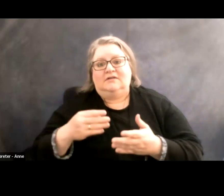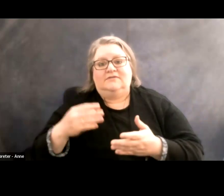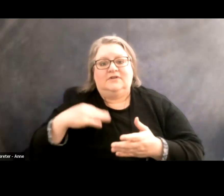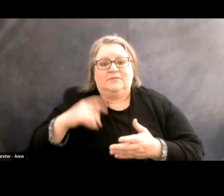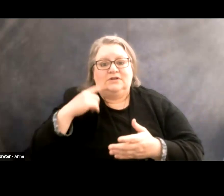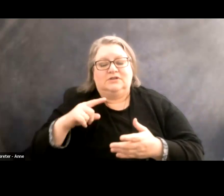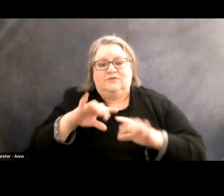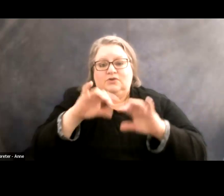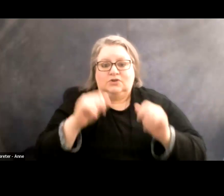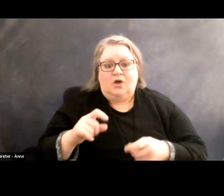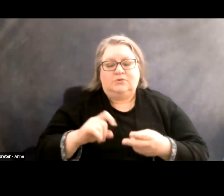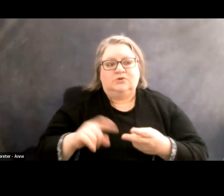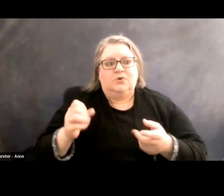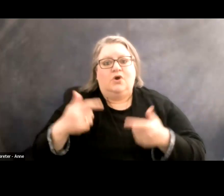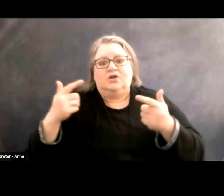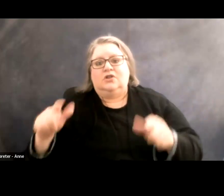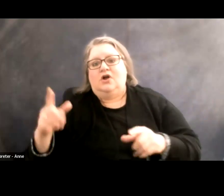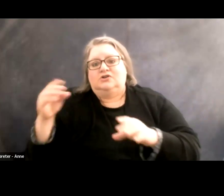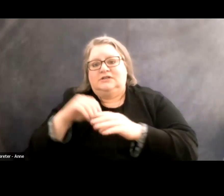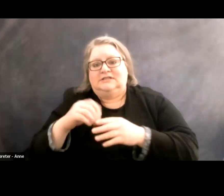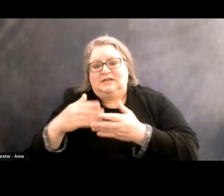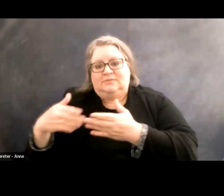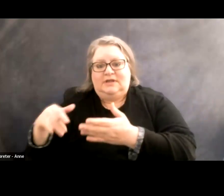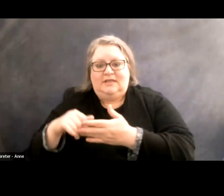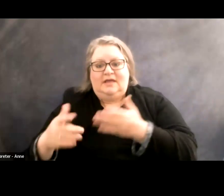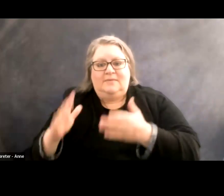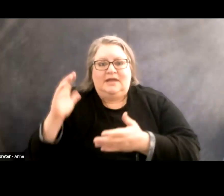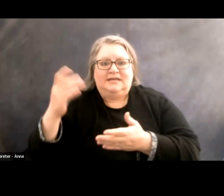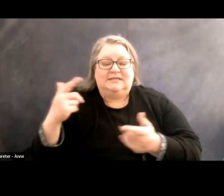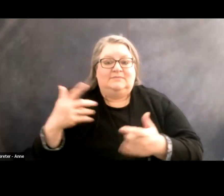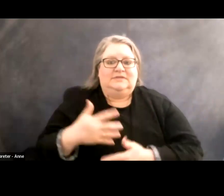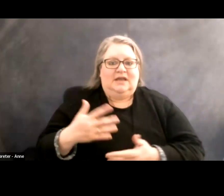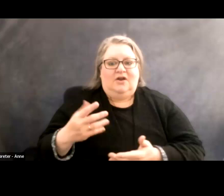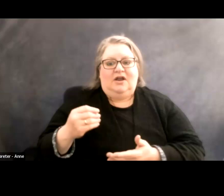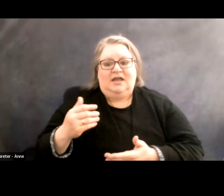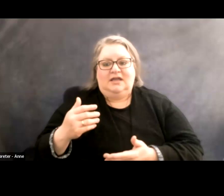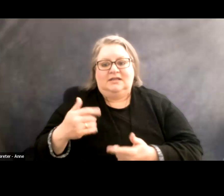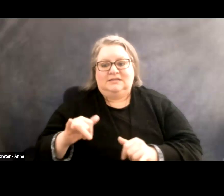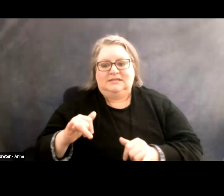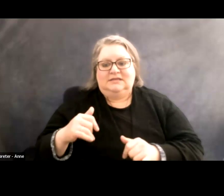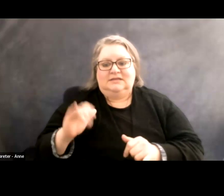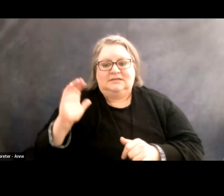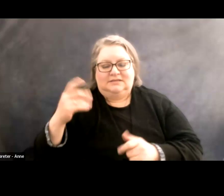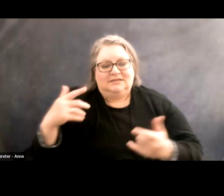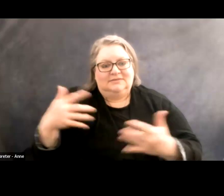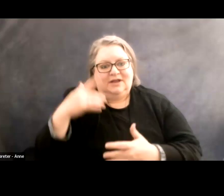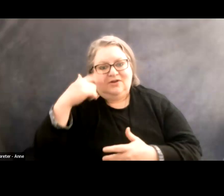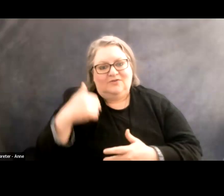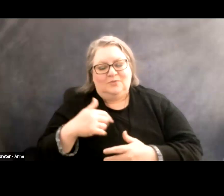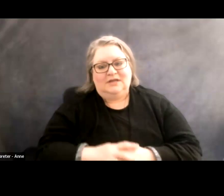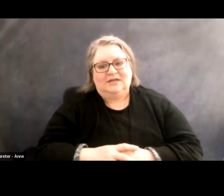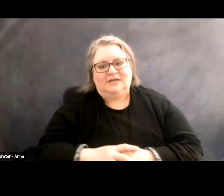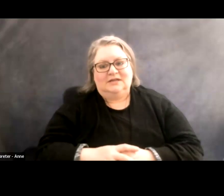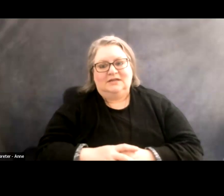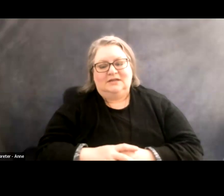outside sculptures or larger installation pieces, which may seem a little scary, and still seems a little scary for me